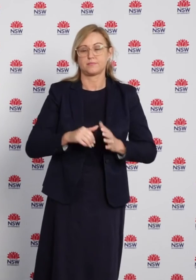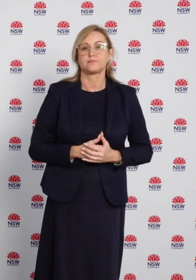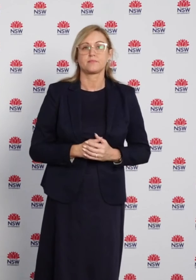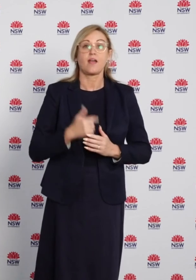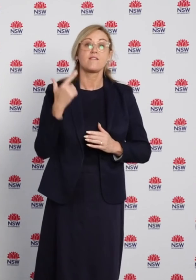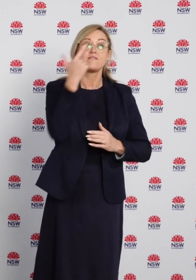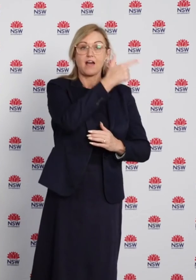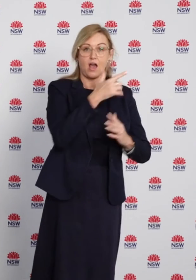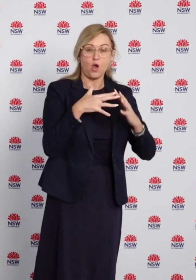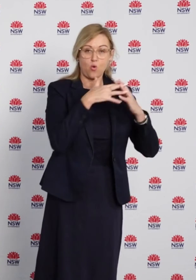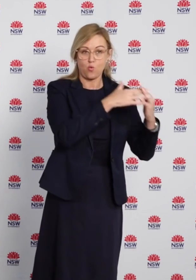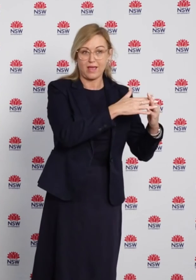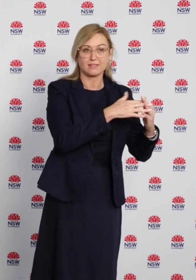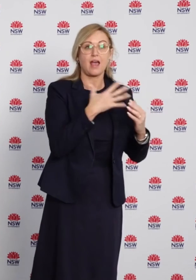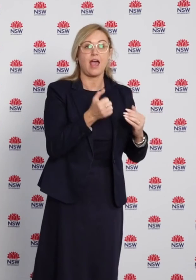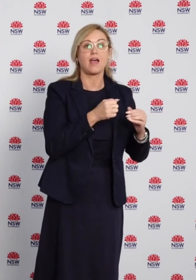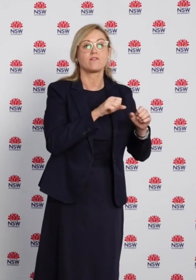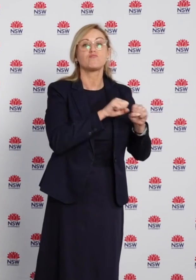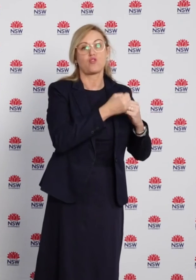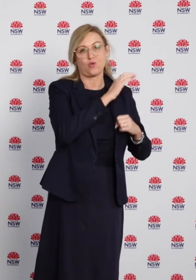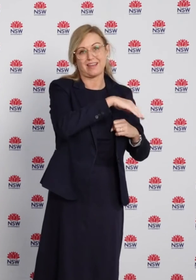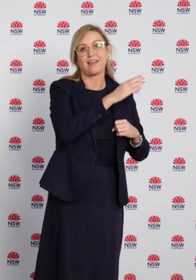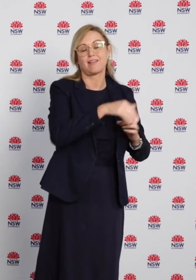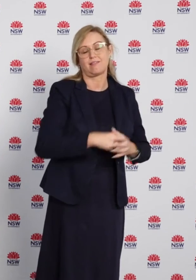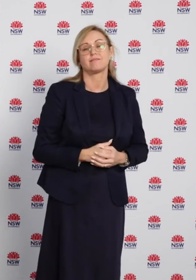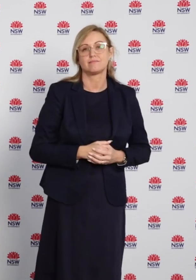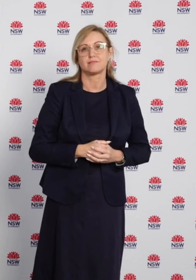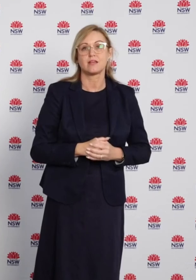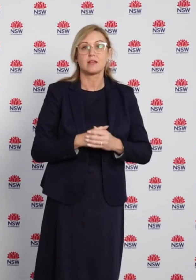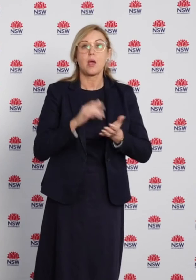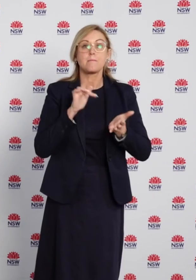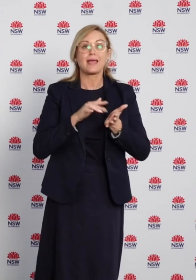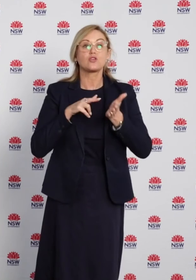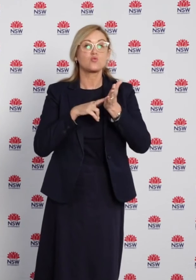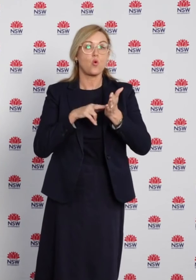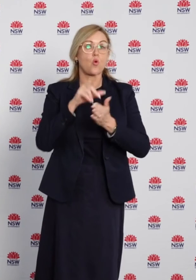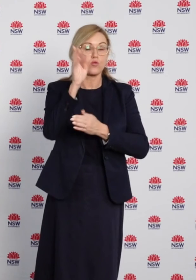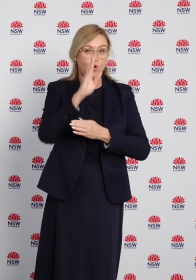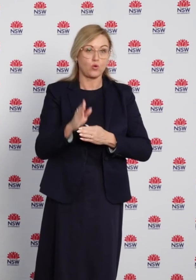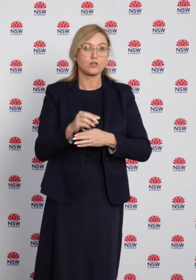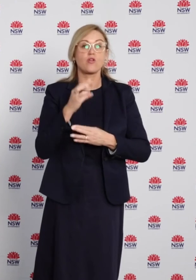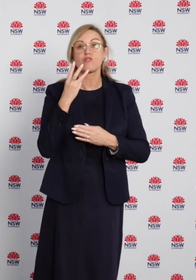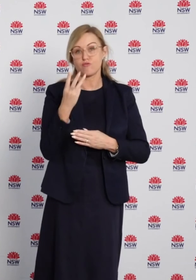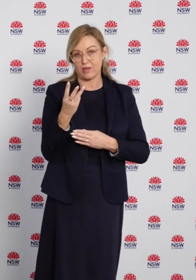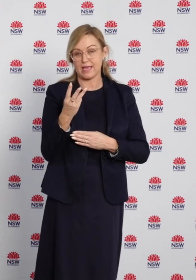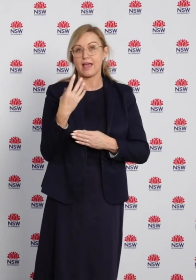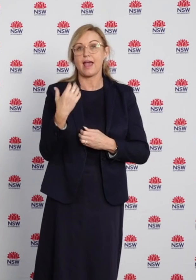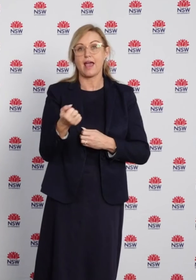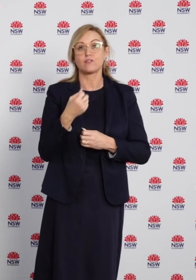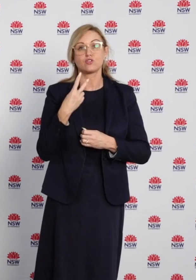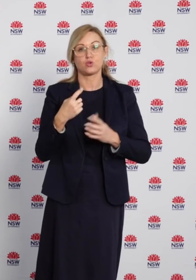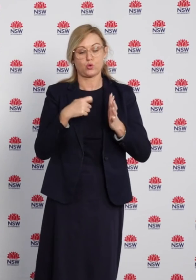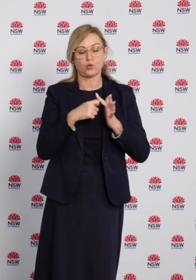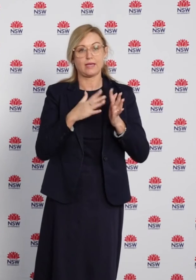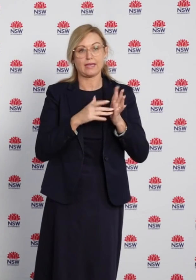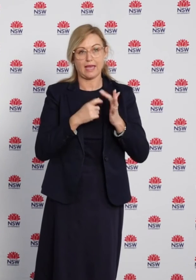including all 7 from Broken Hill. On the mid-north coast, 3 cases were reported, including 2 from Kempsey